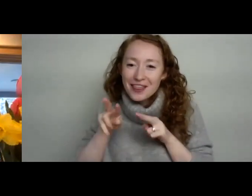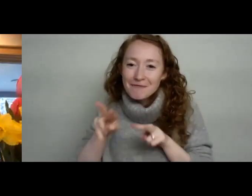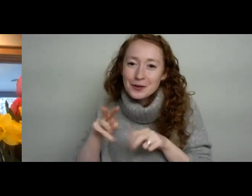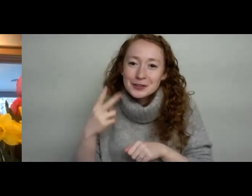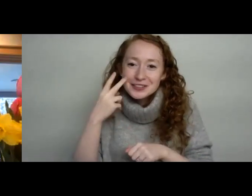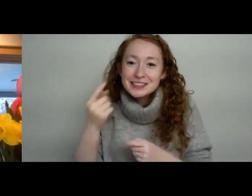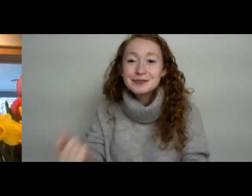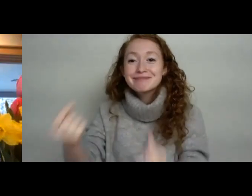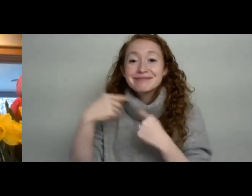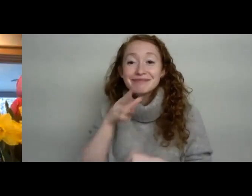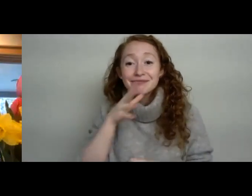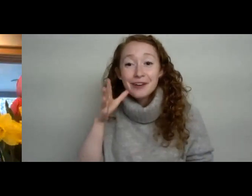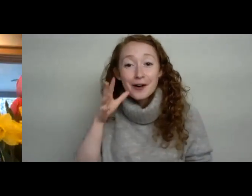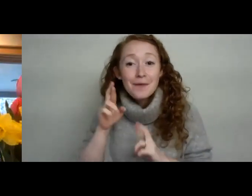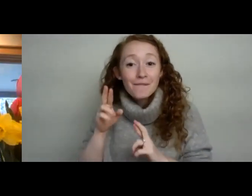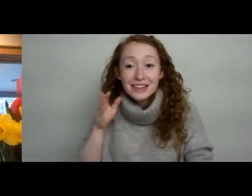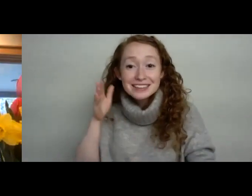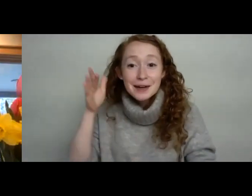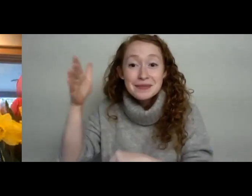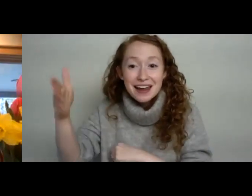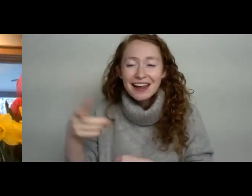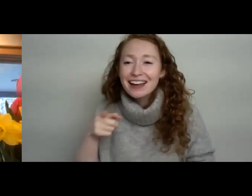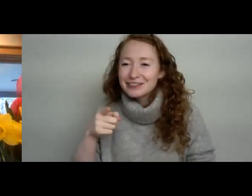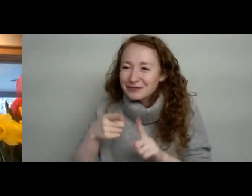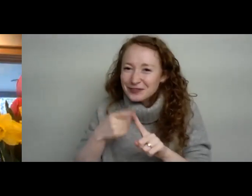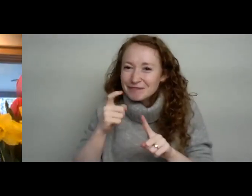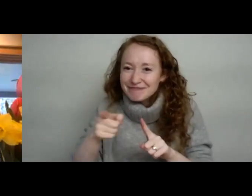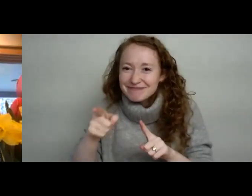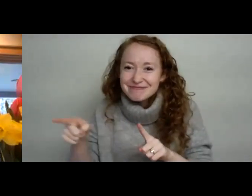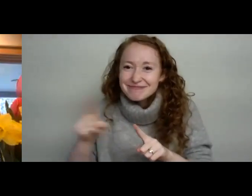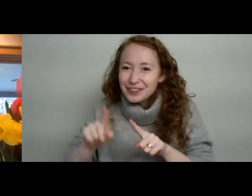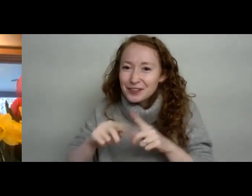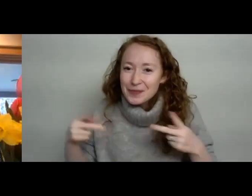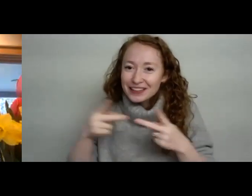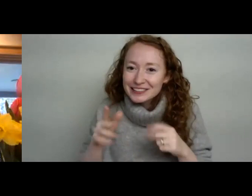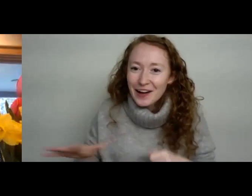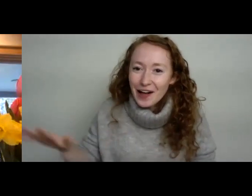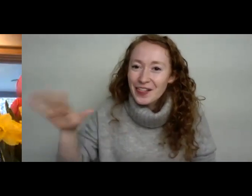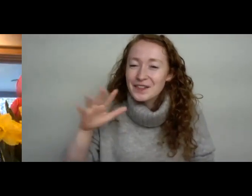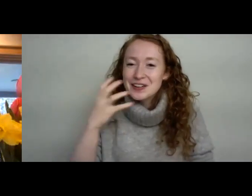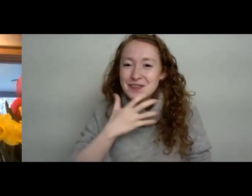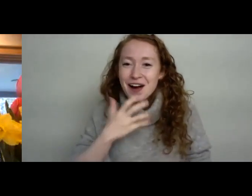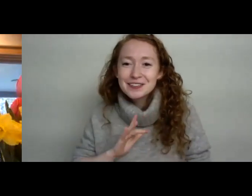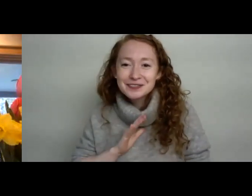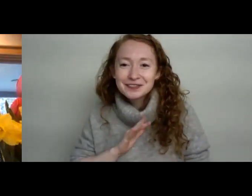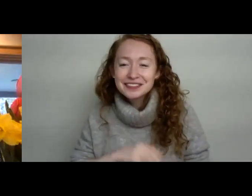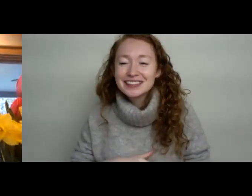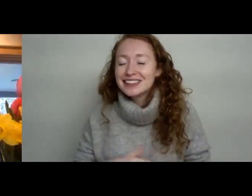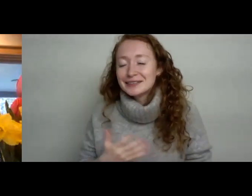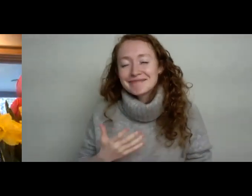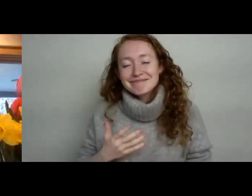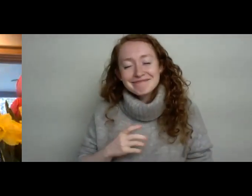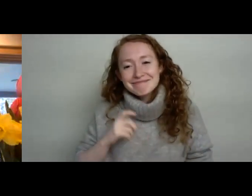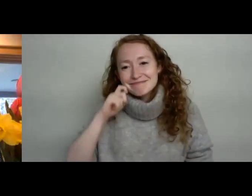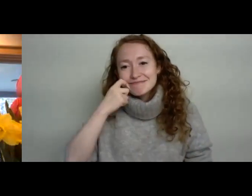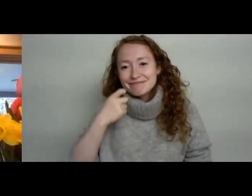Long Island, Indiana, the Catskills. Yes, I love, love, love that we are all here